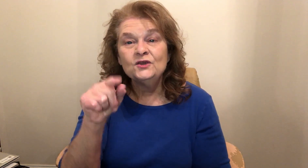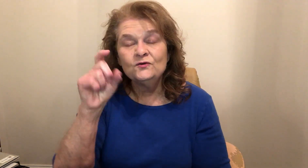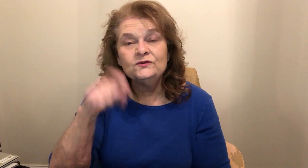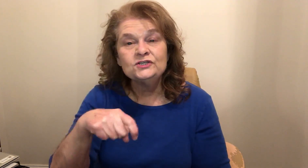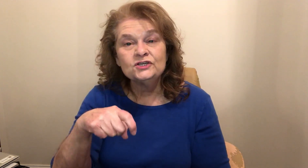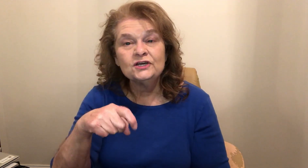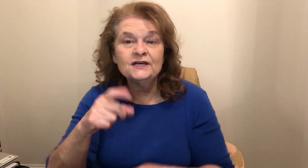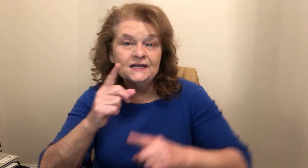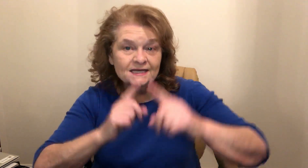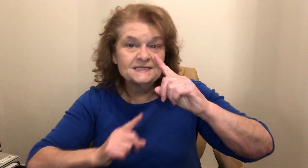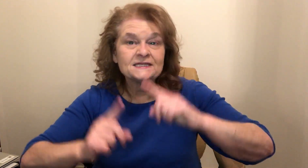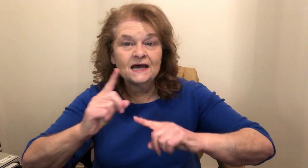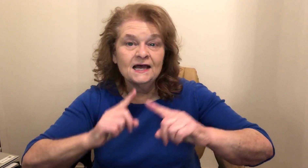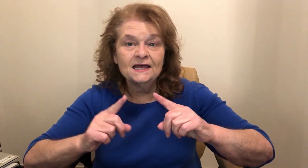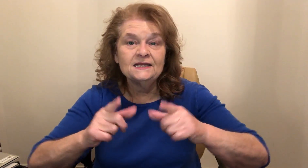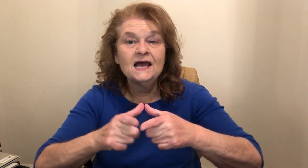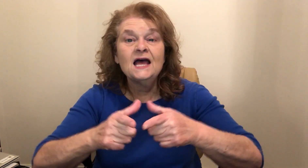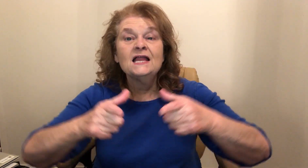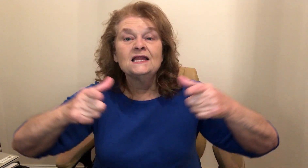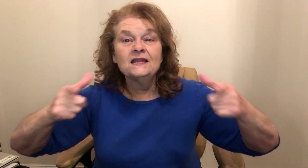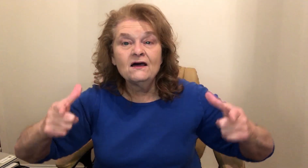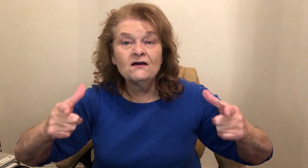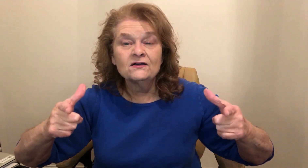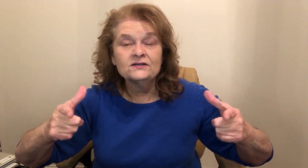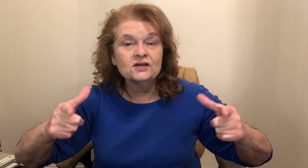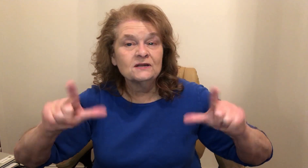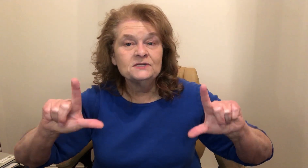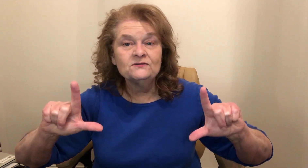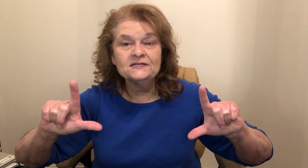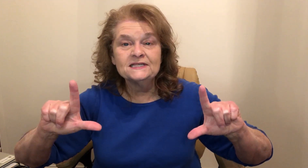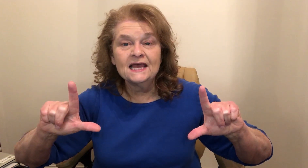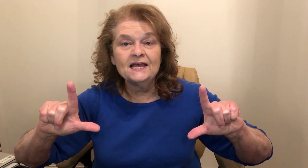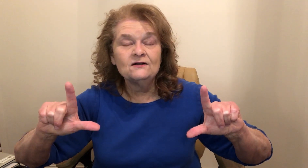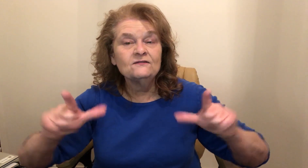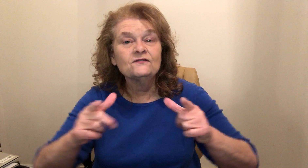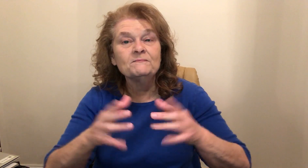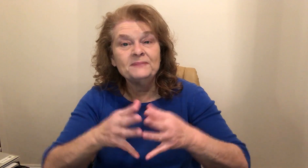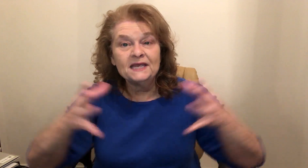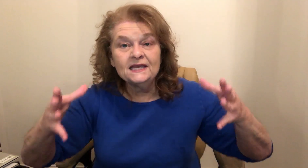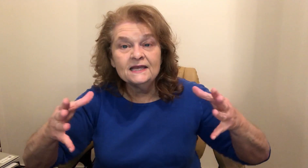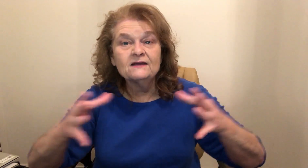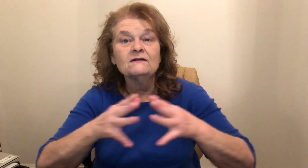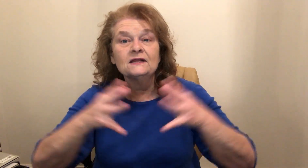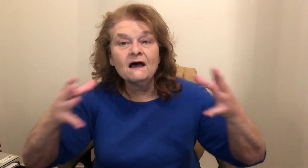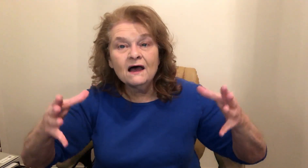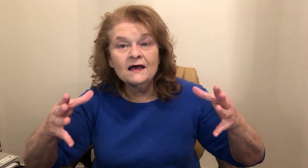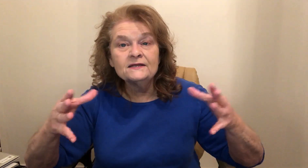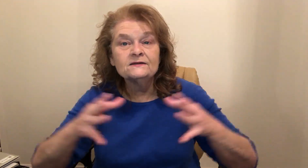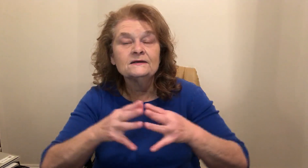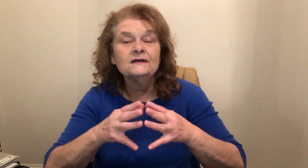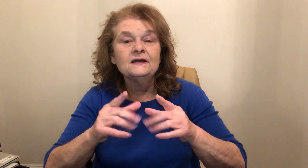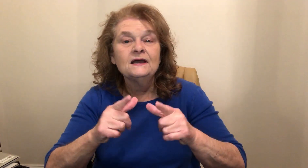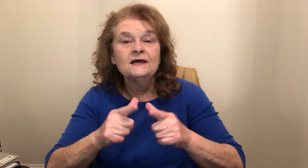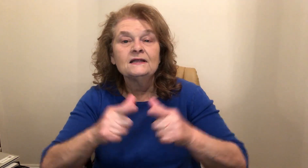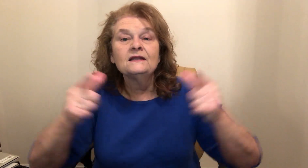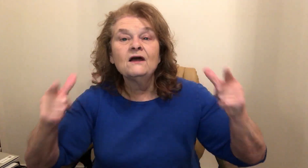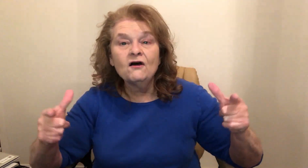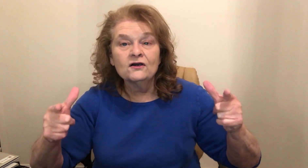You should sign large. All I'm doing is the L for big or a lot.